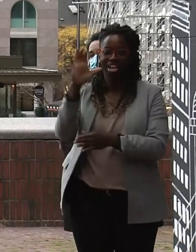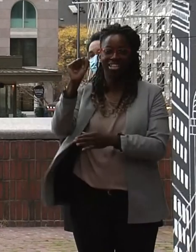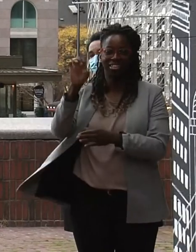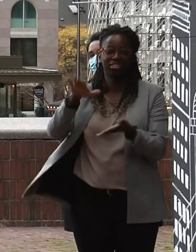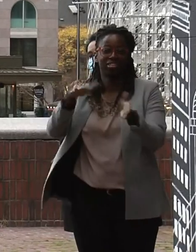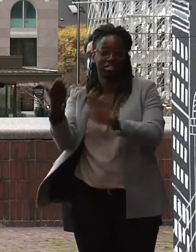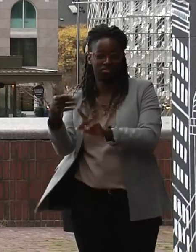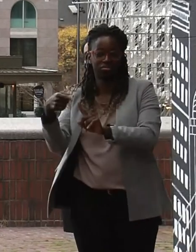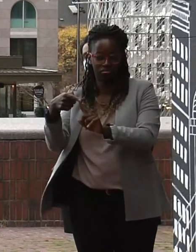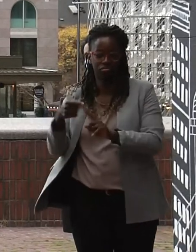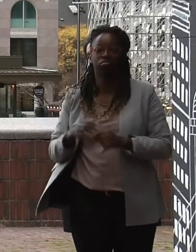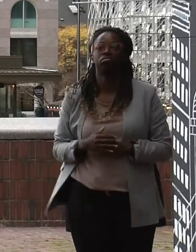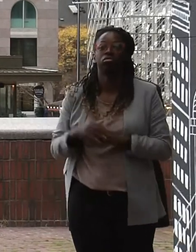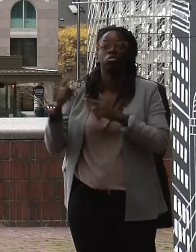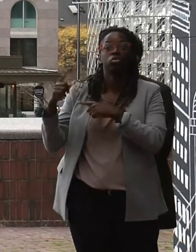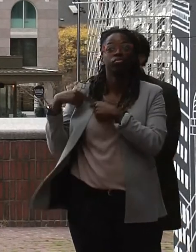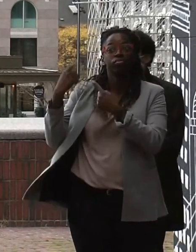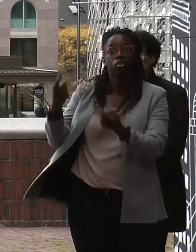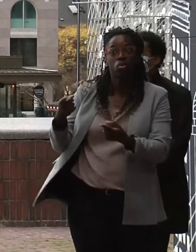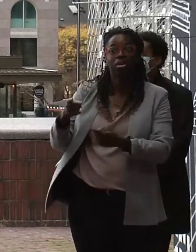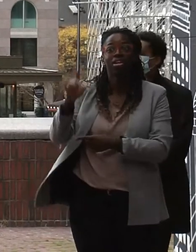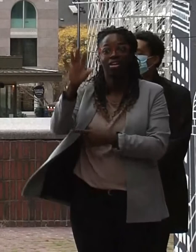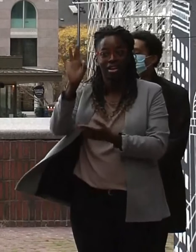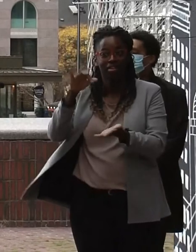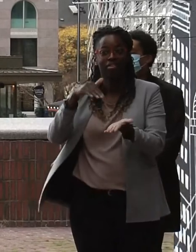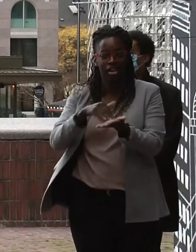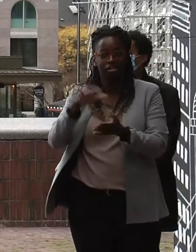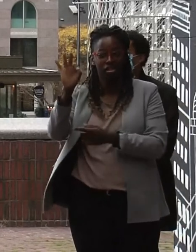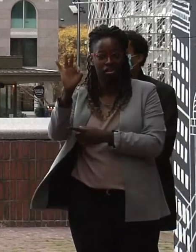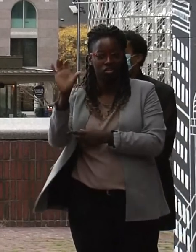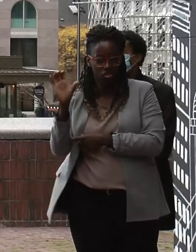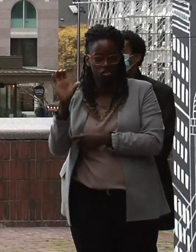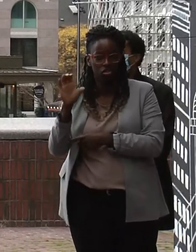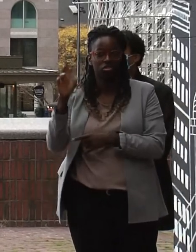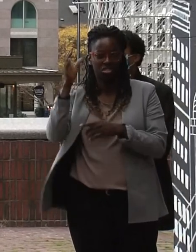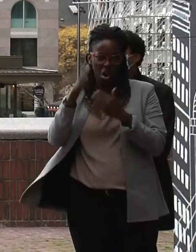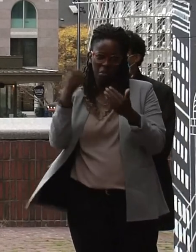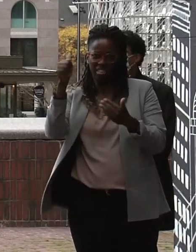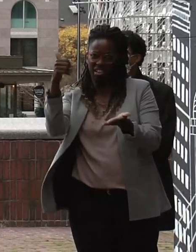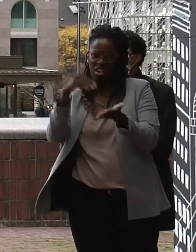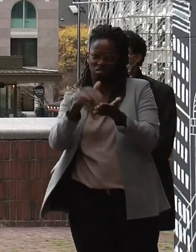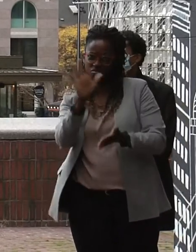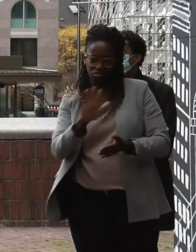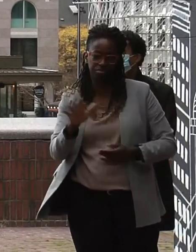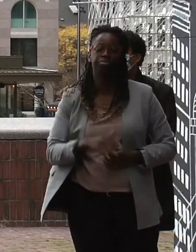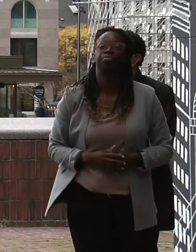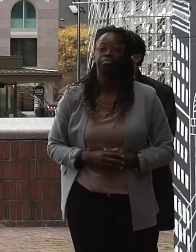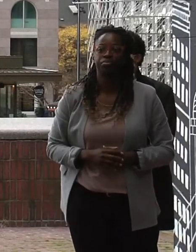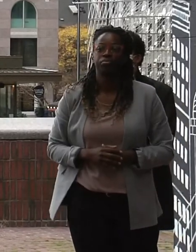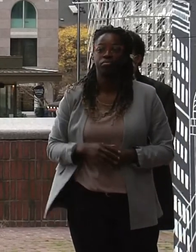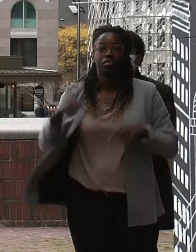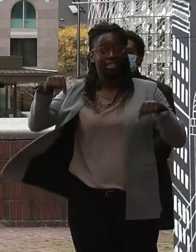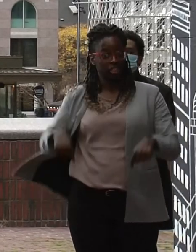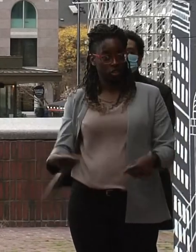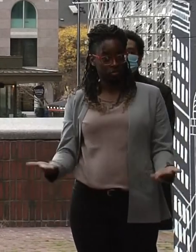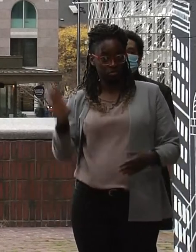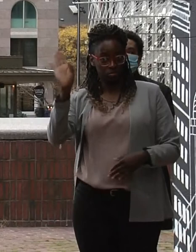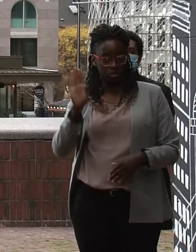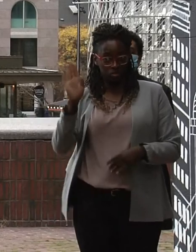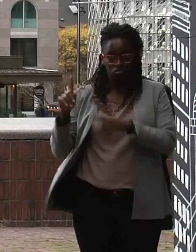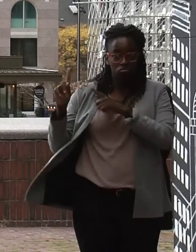9,994 people have passed away in the Commonwealth of Massachusetts due to COVID-19. In Boston, as of today, 355 new